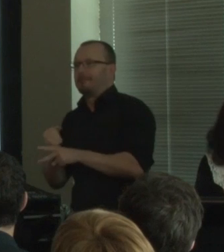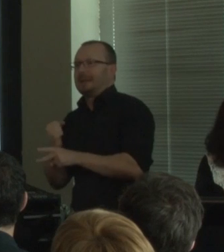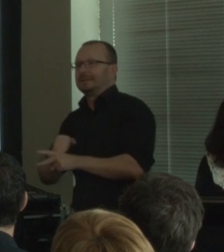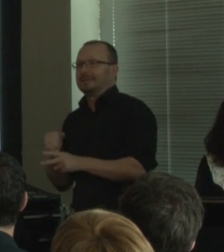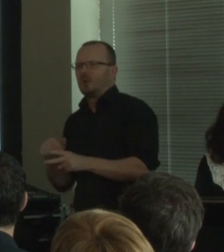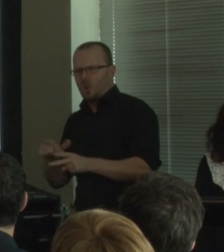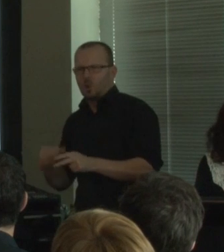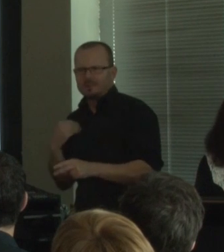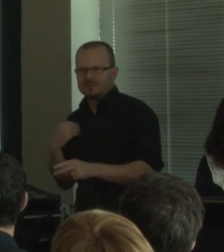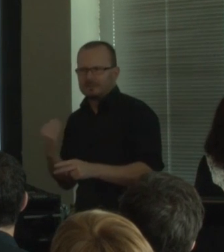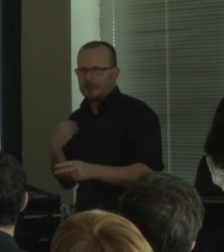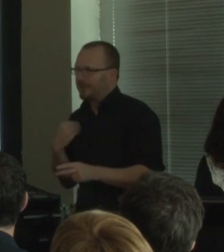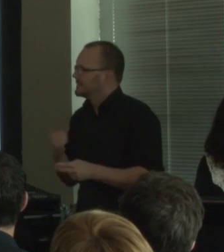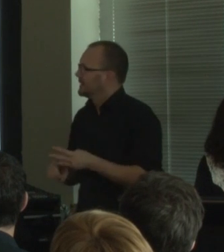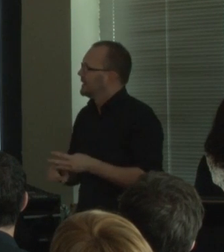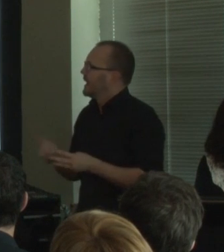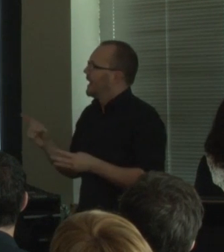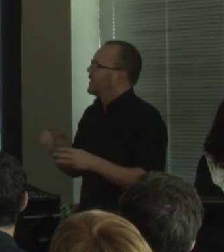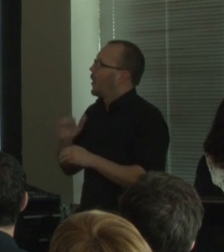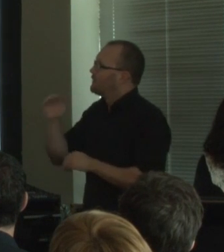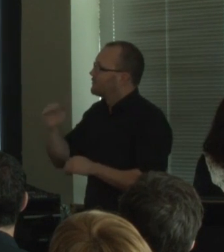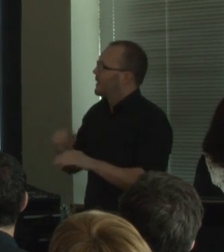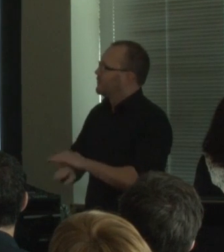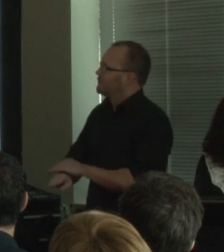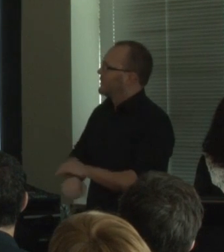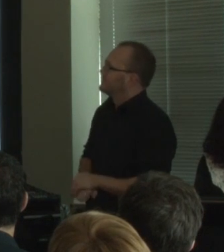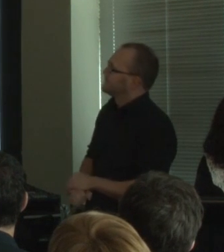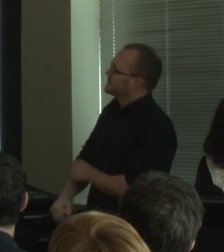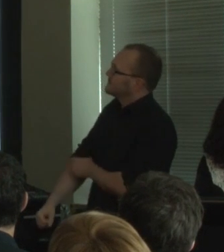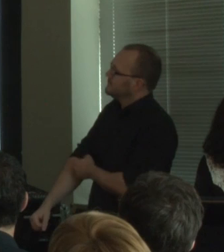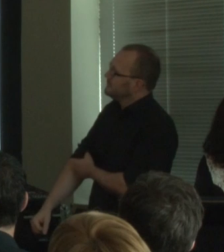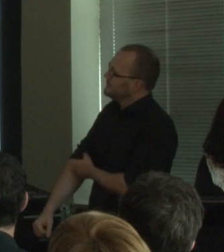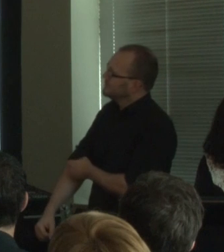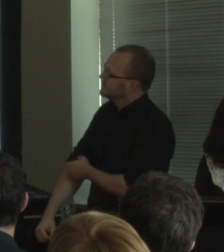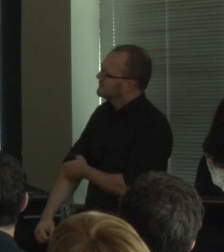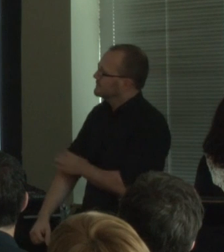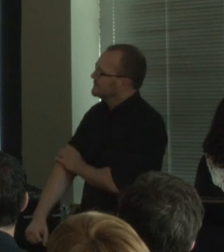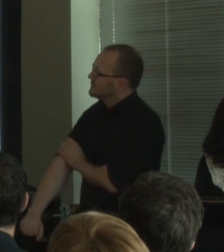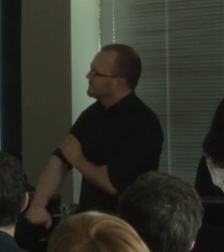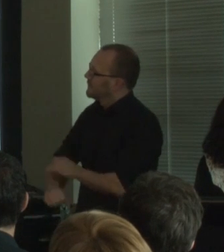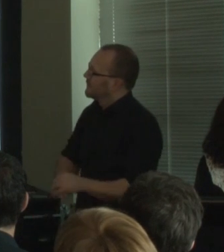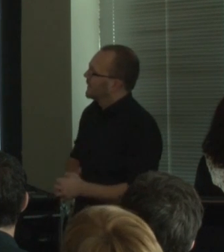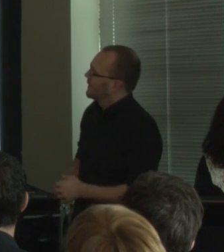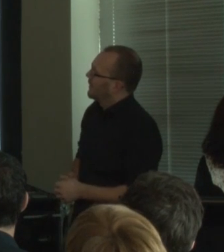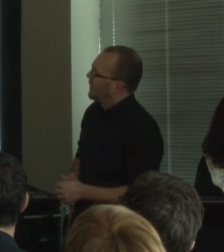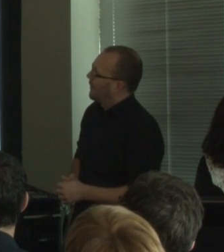and companies, overground and underground. And as you can see, you can either touch it on the map and zoom into it and